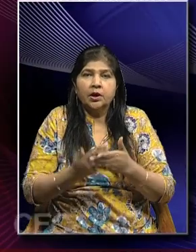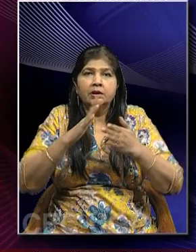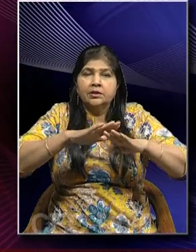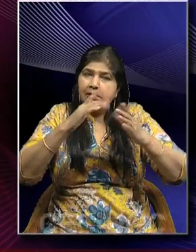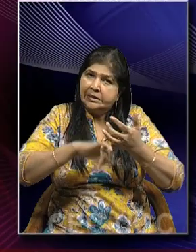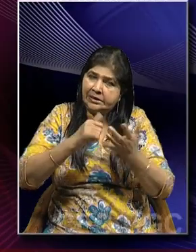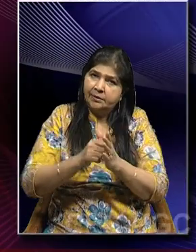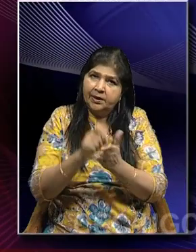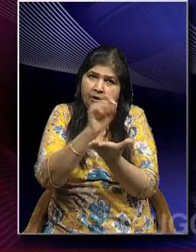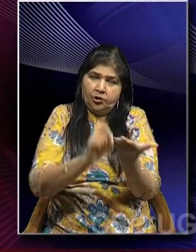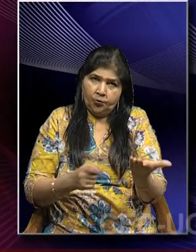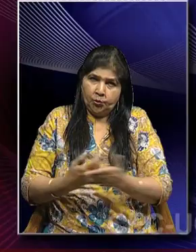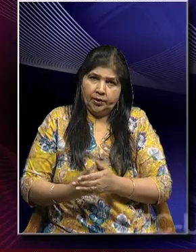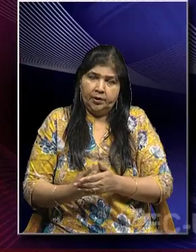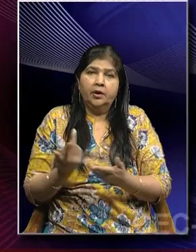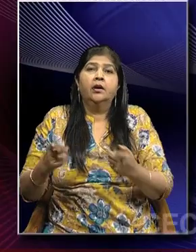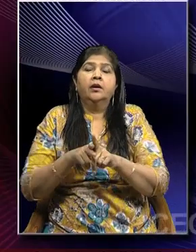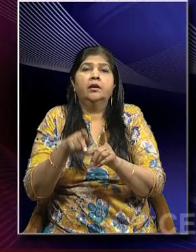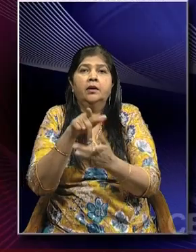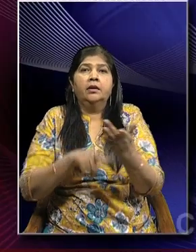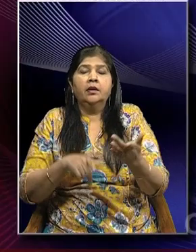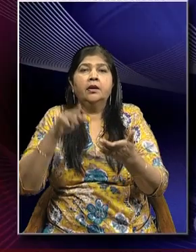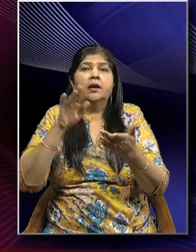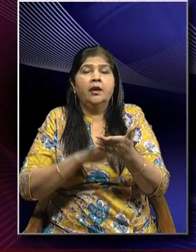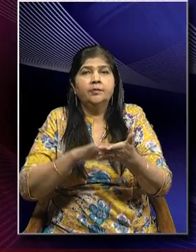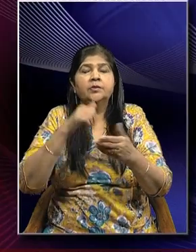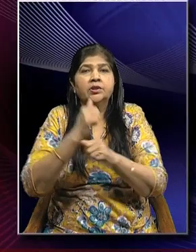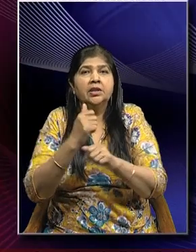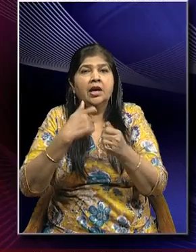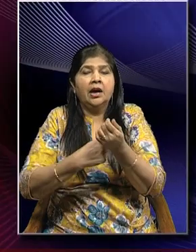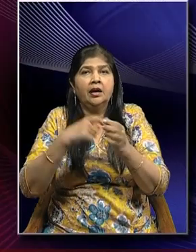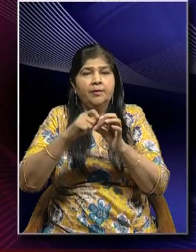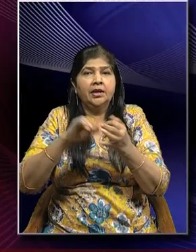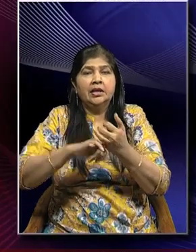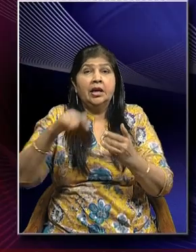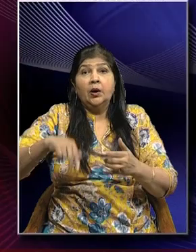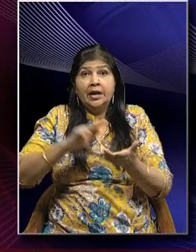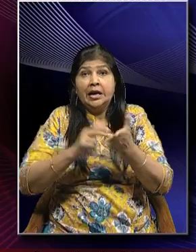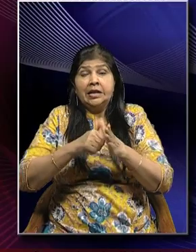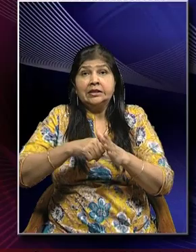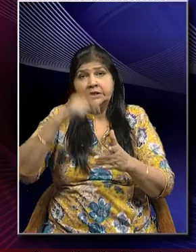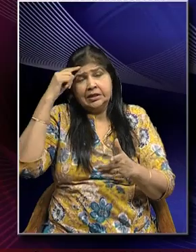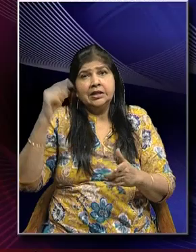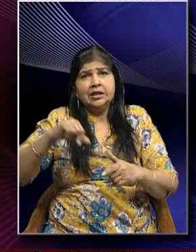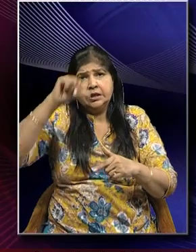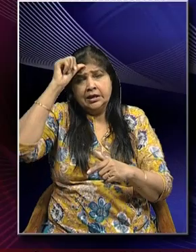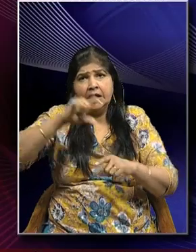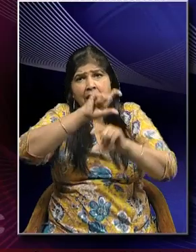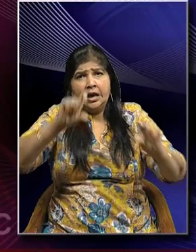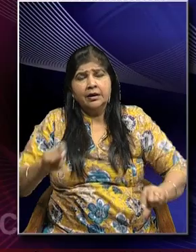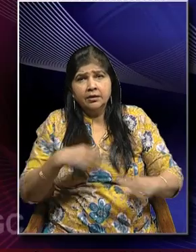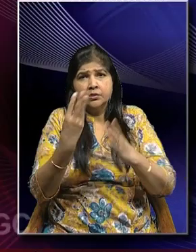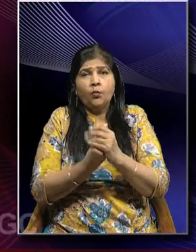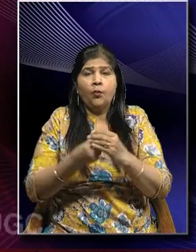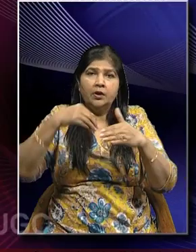sustainability reporting, the 9 principles of NGRBCs, that is National Guidelines on Responsible Business Conduct. So that is